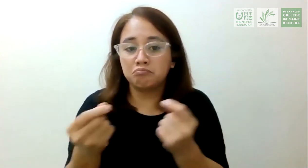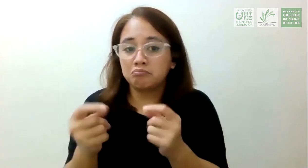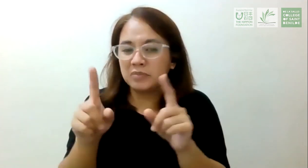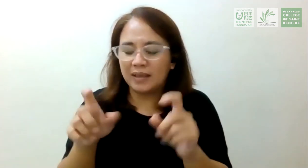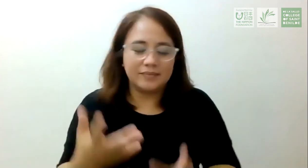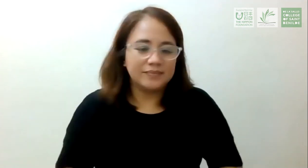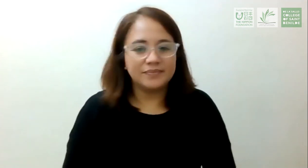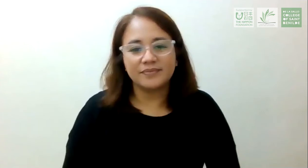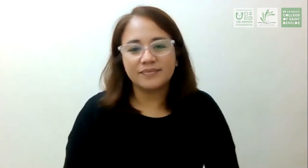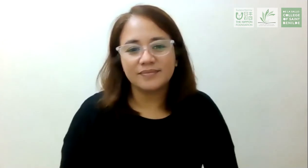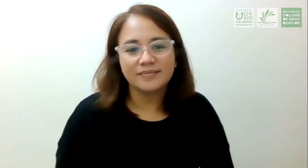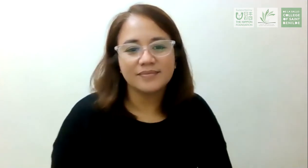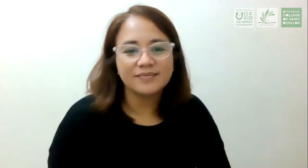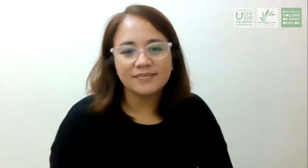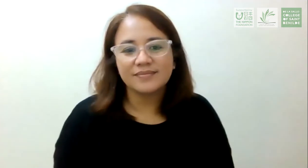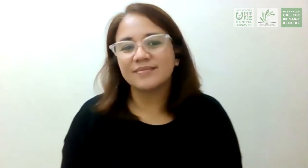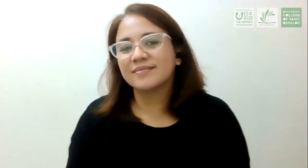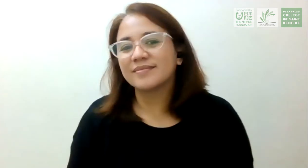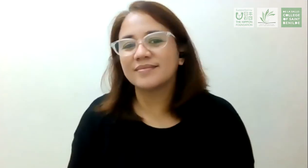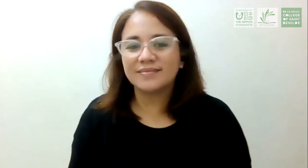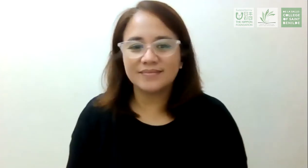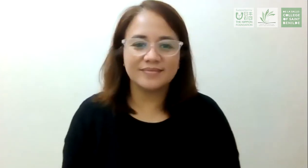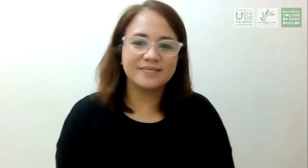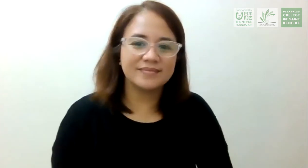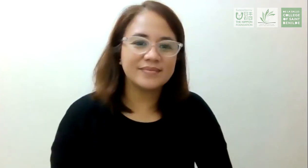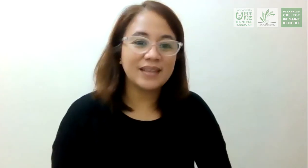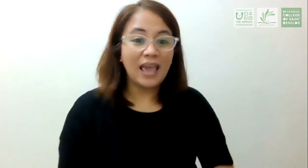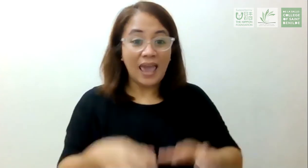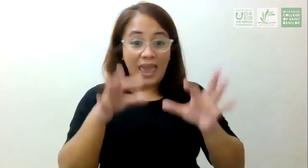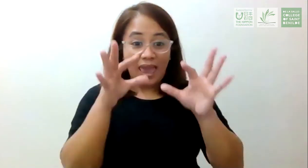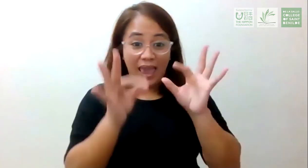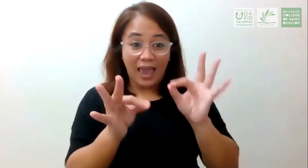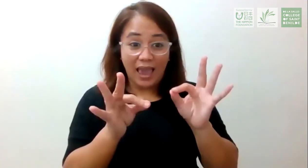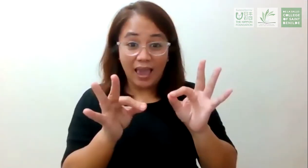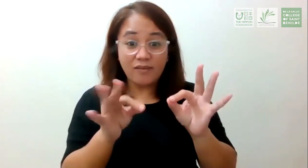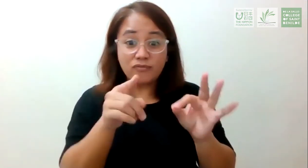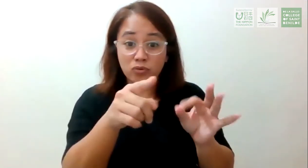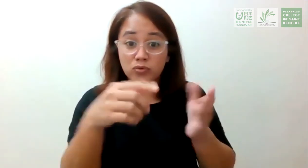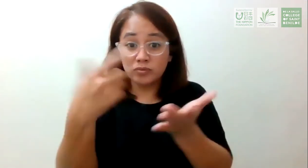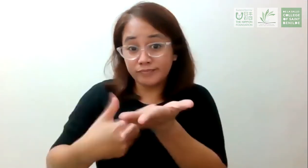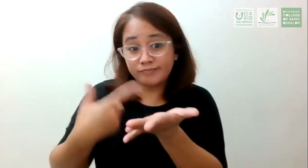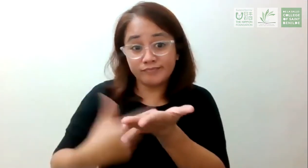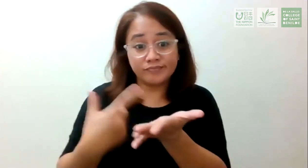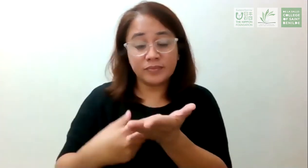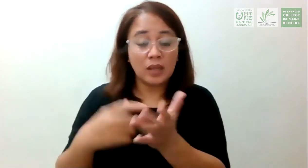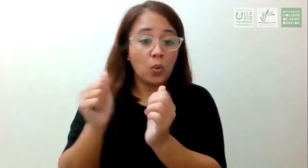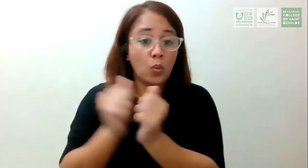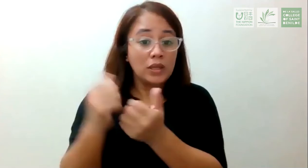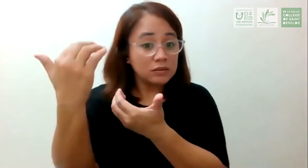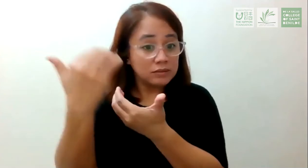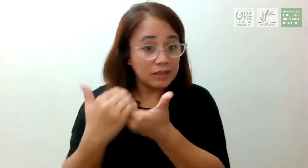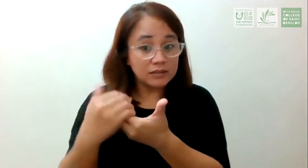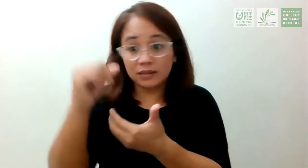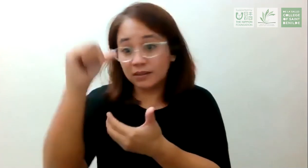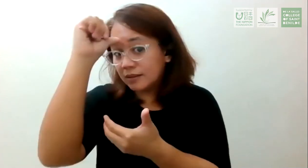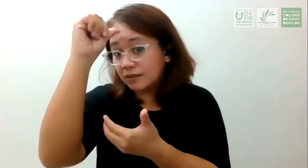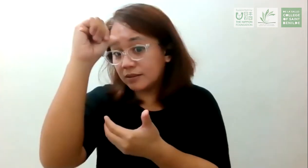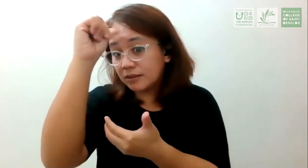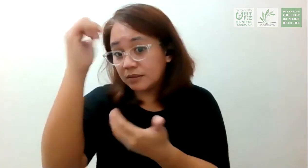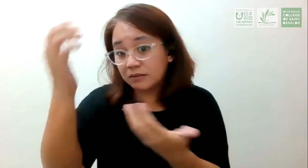so if you work that out with Christian and Teshi, maybe talk with Christian